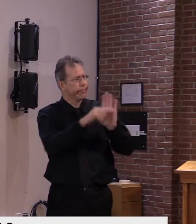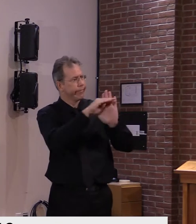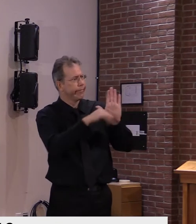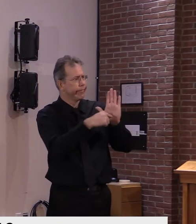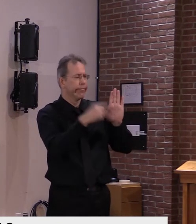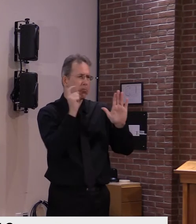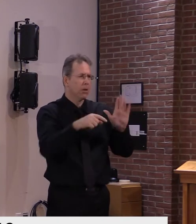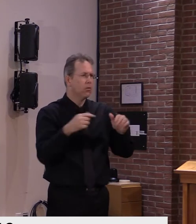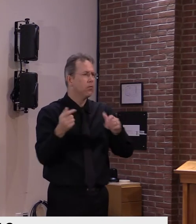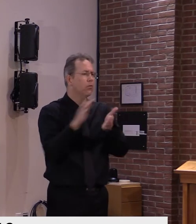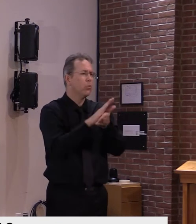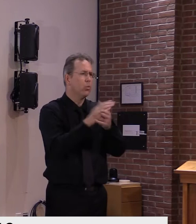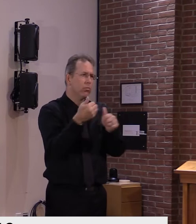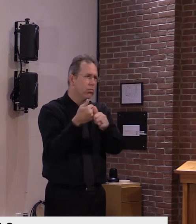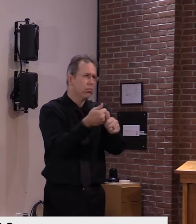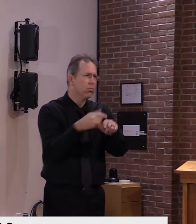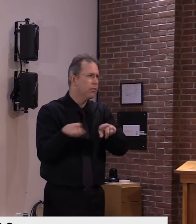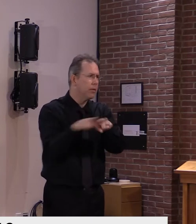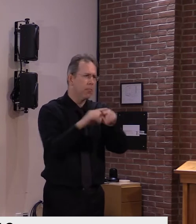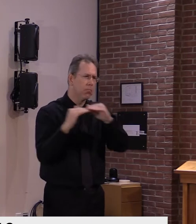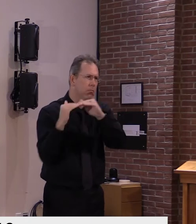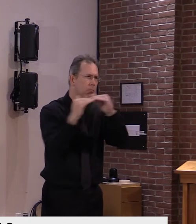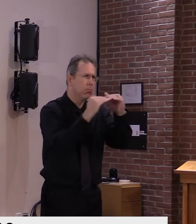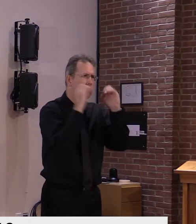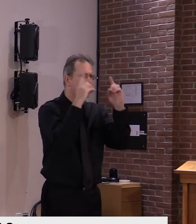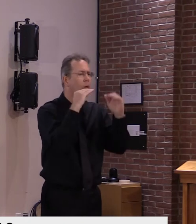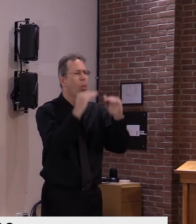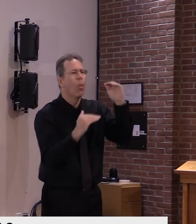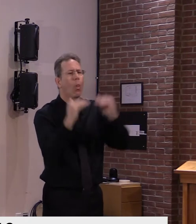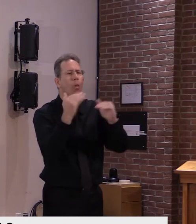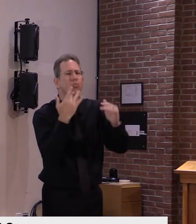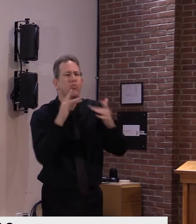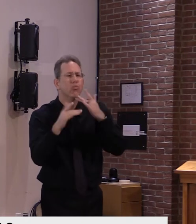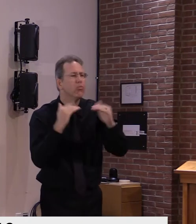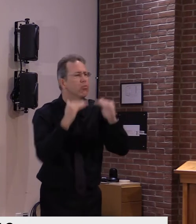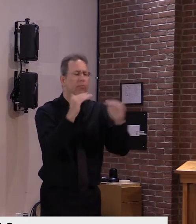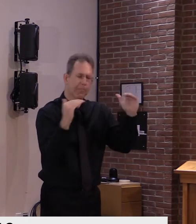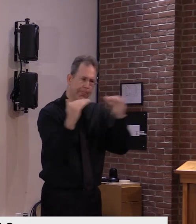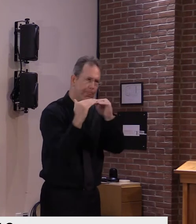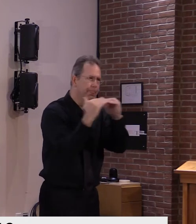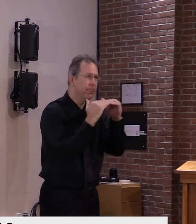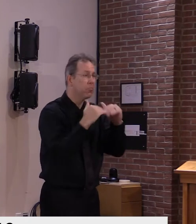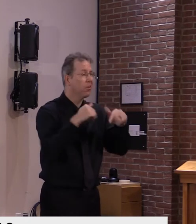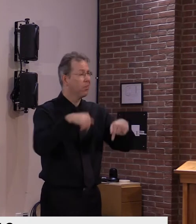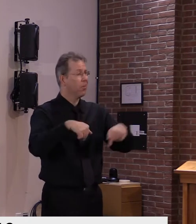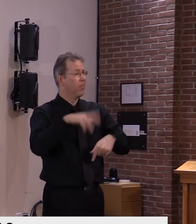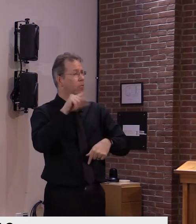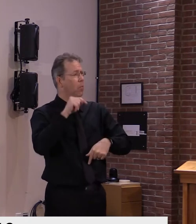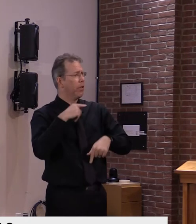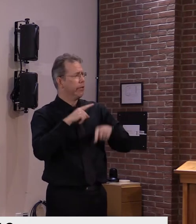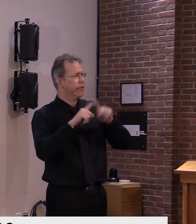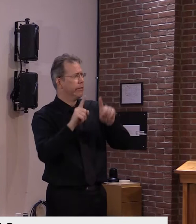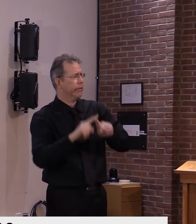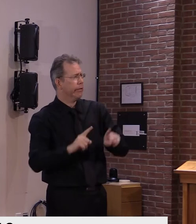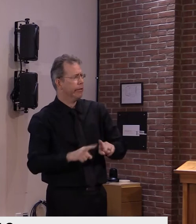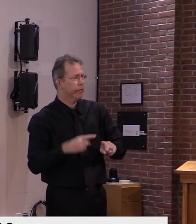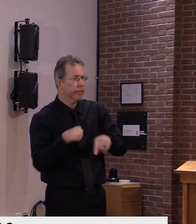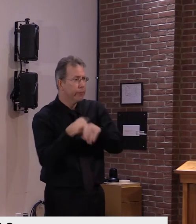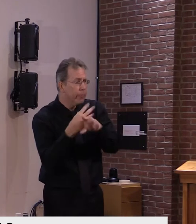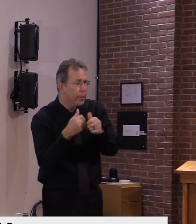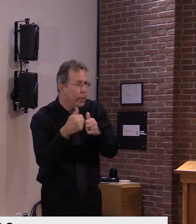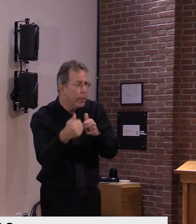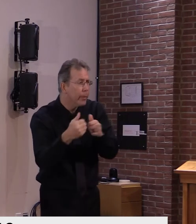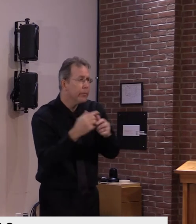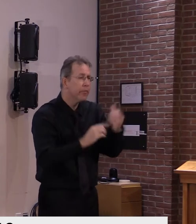And can you actually give specific, not just generalities, but specific how kids in Burlington and Barry are going to get the